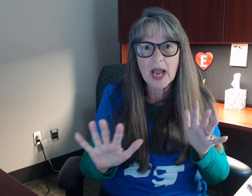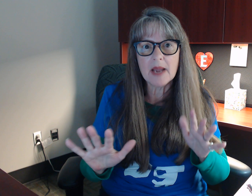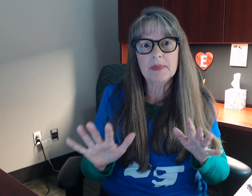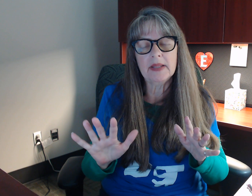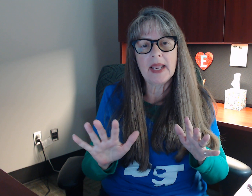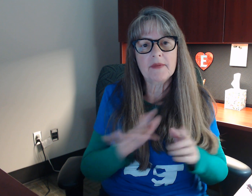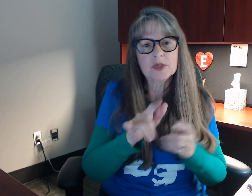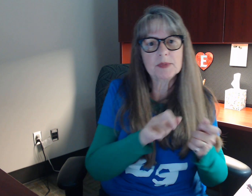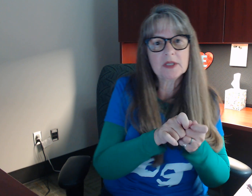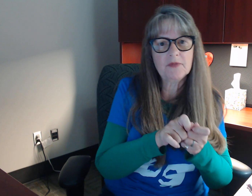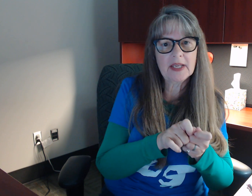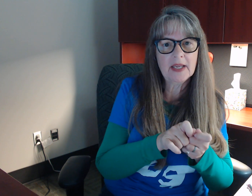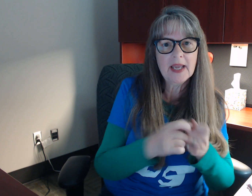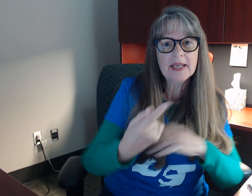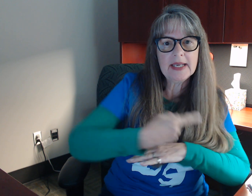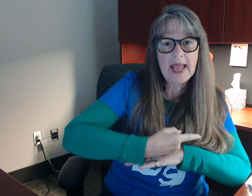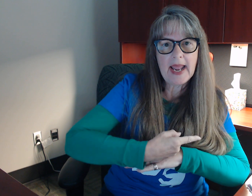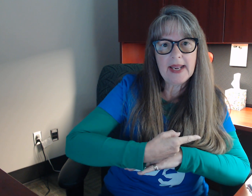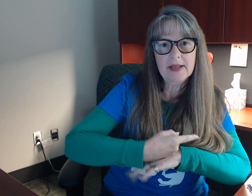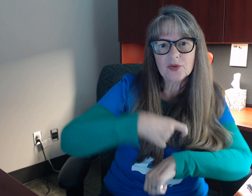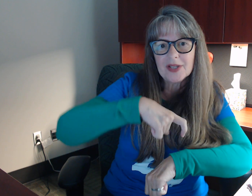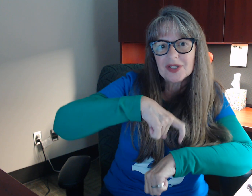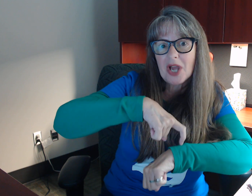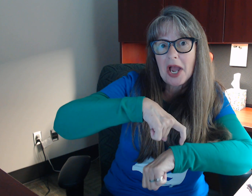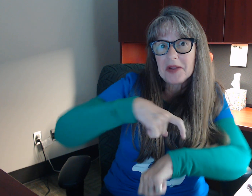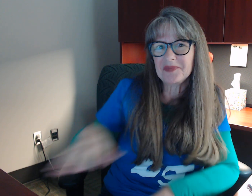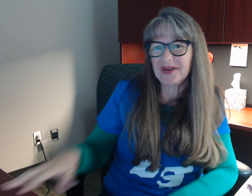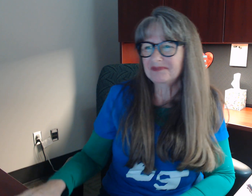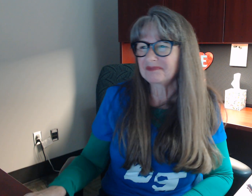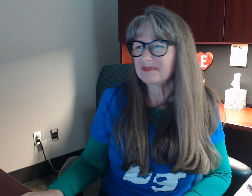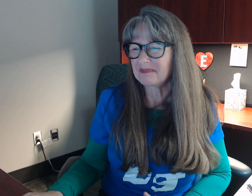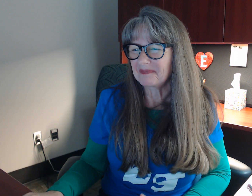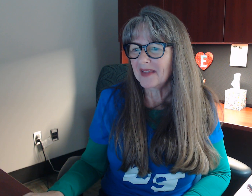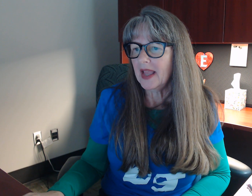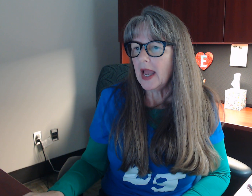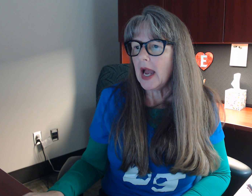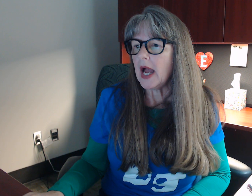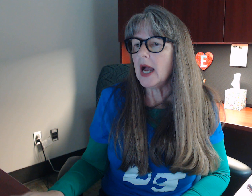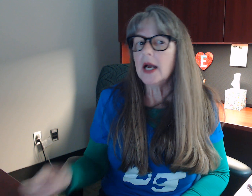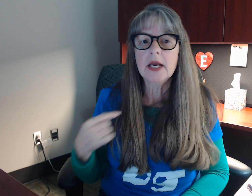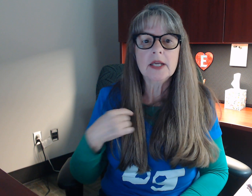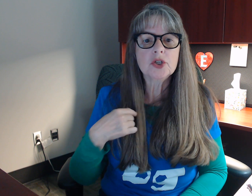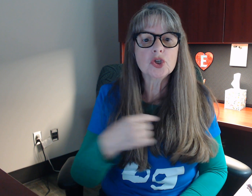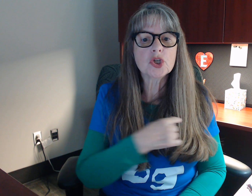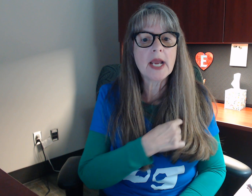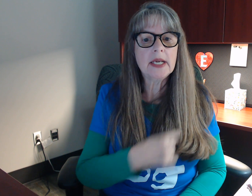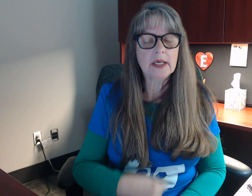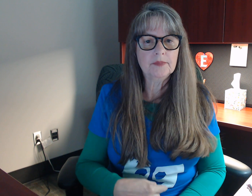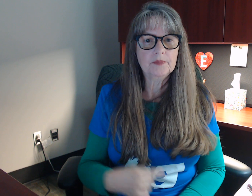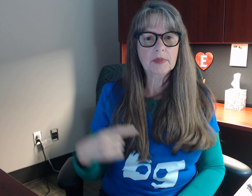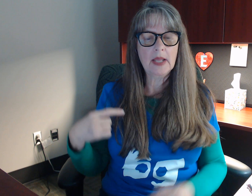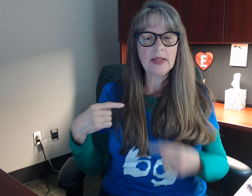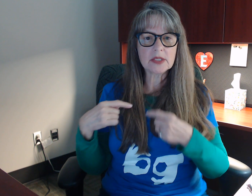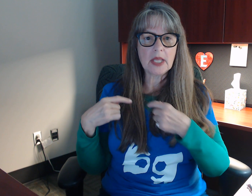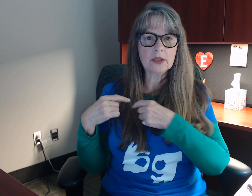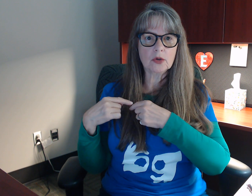but they have a specific day. So that's a time, right? China. And that's like their